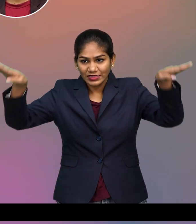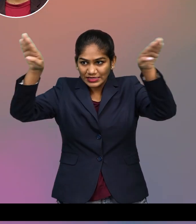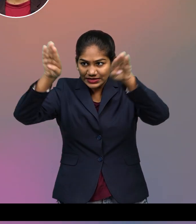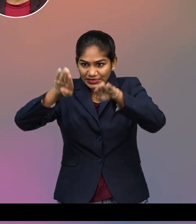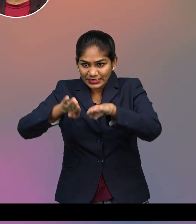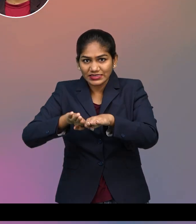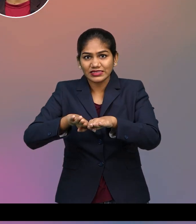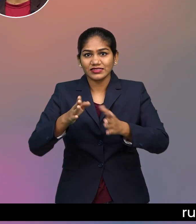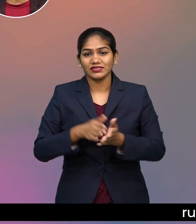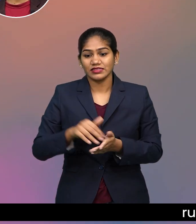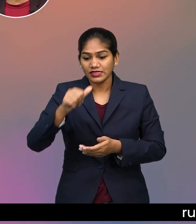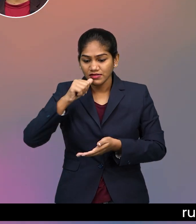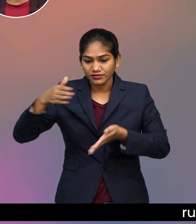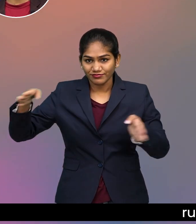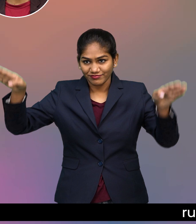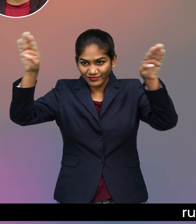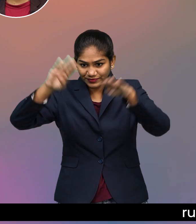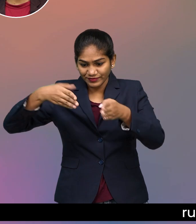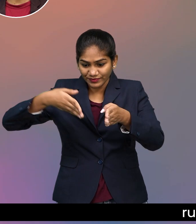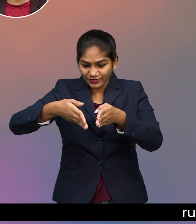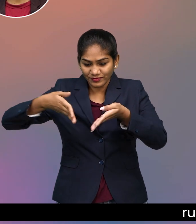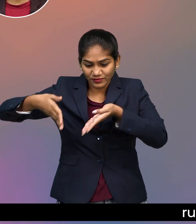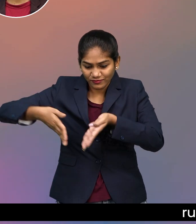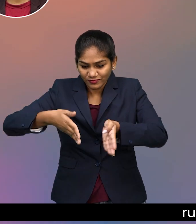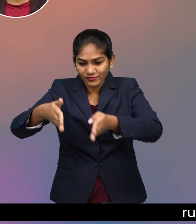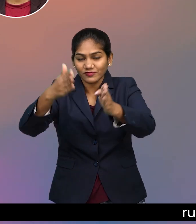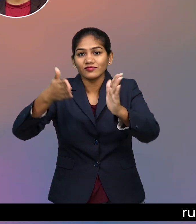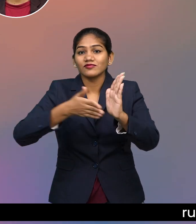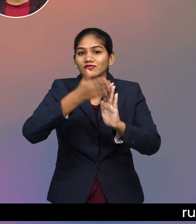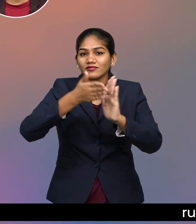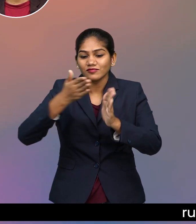and a stream running through it.